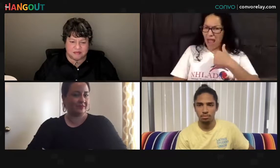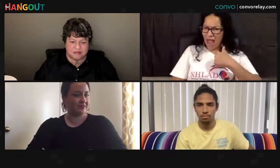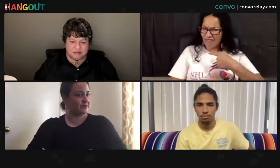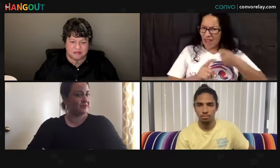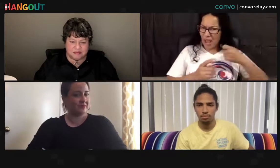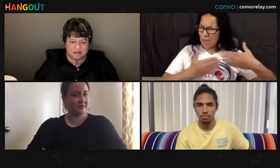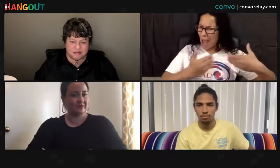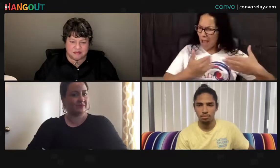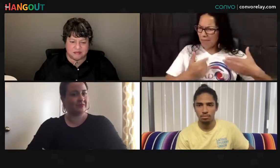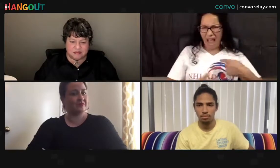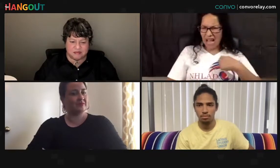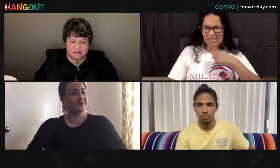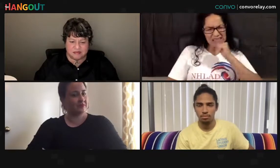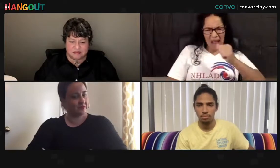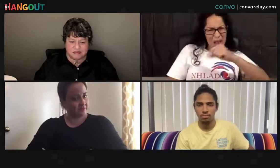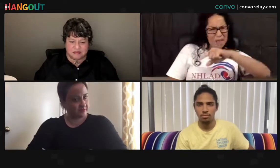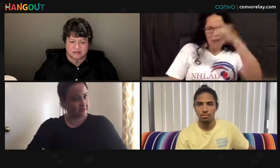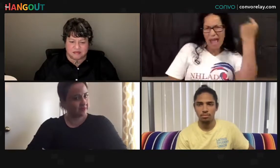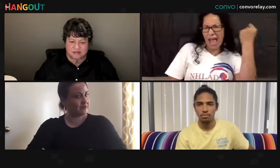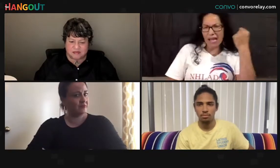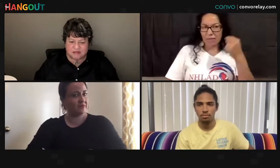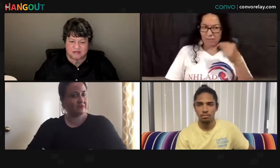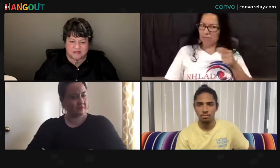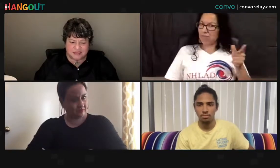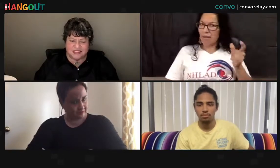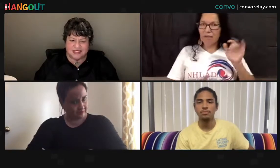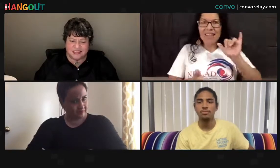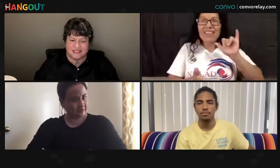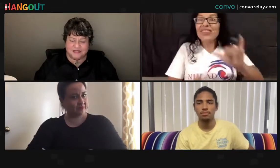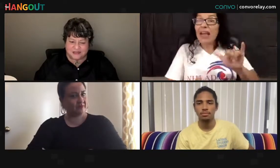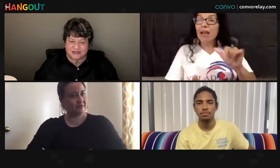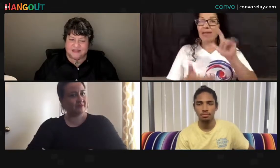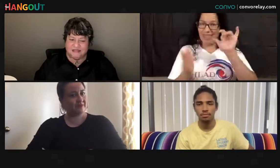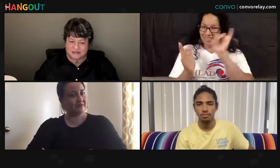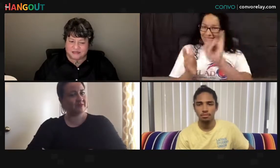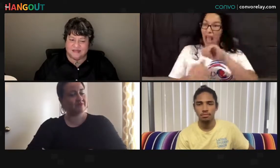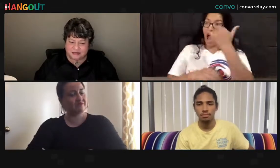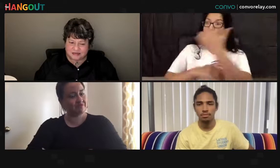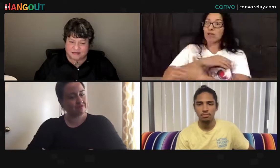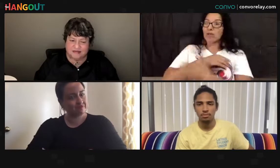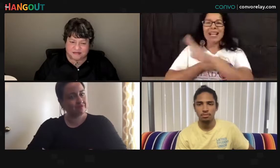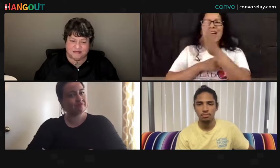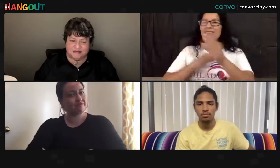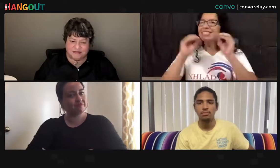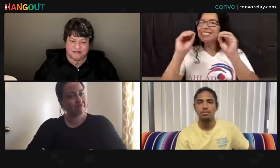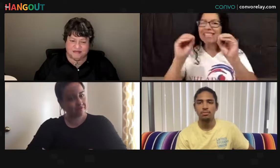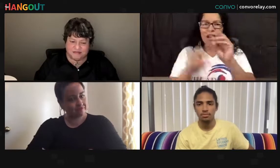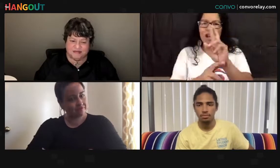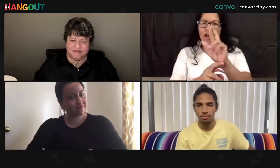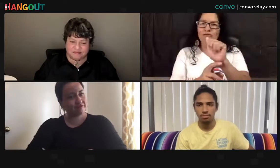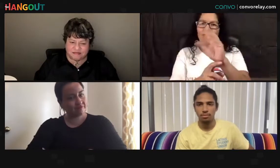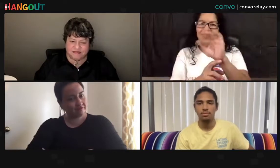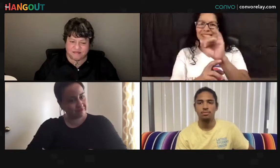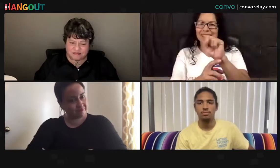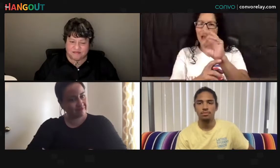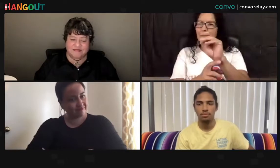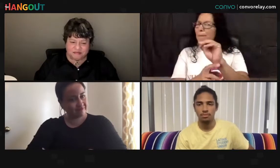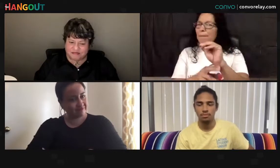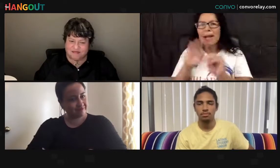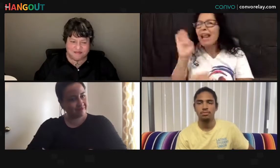oh, she was asked, are you Black? She goes, no, I'm not Black. I'm from a certain country. So, but my point is that in